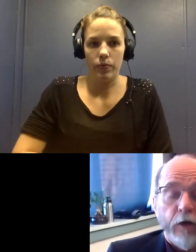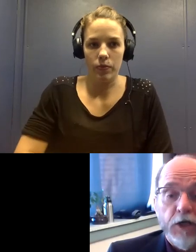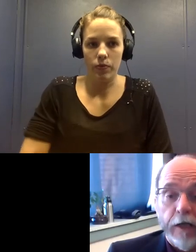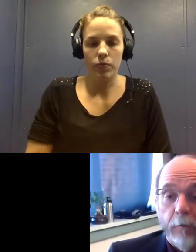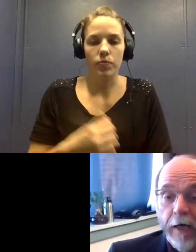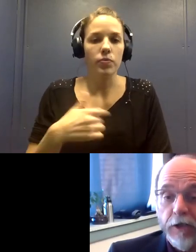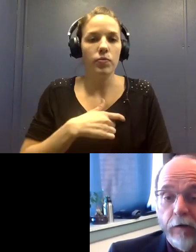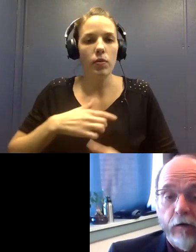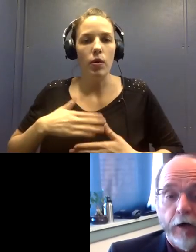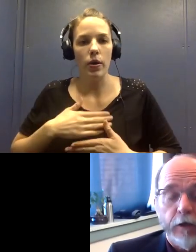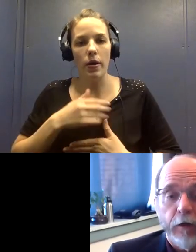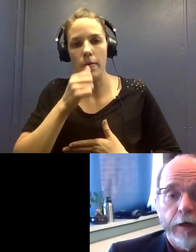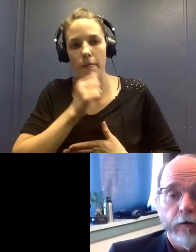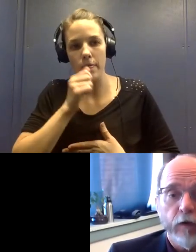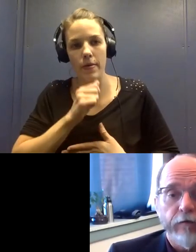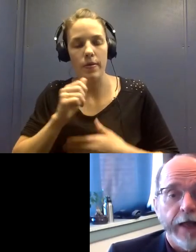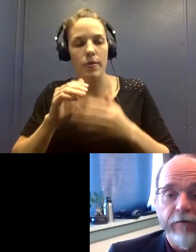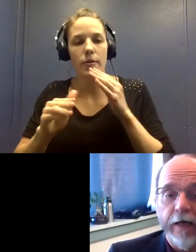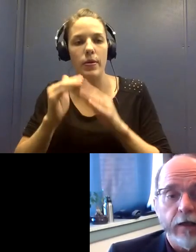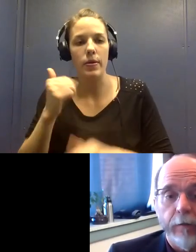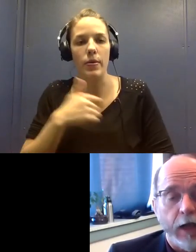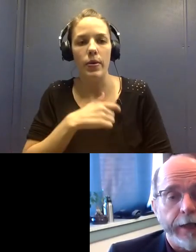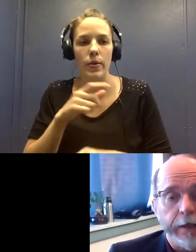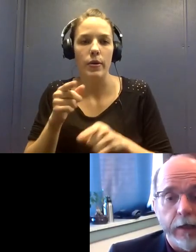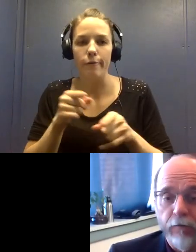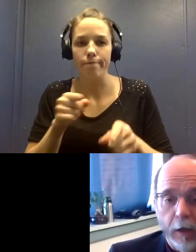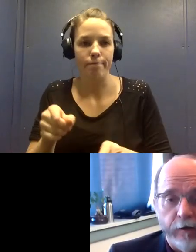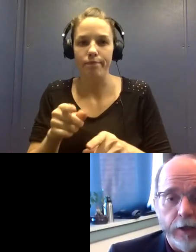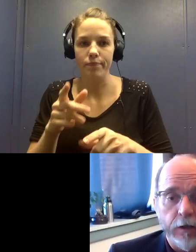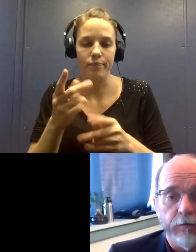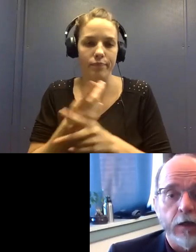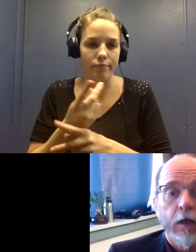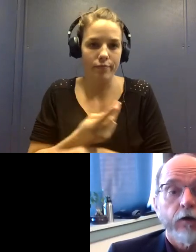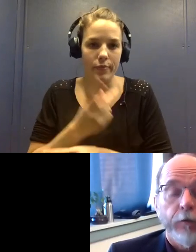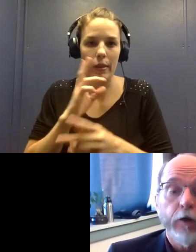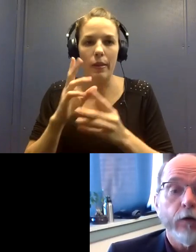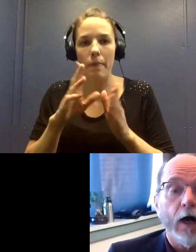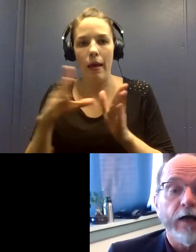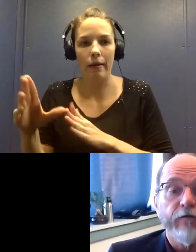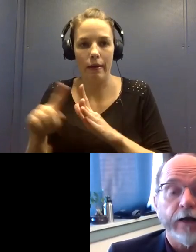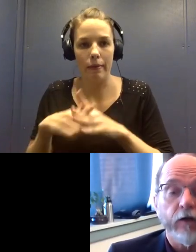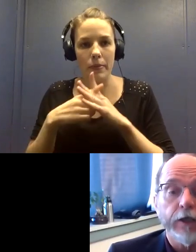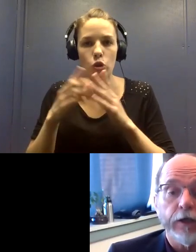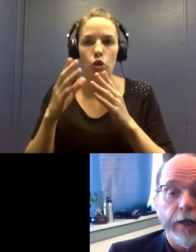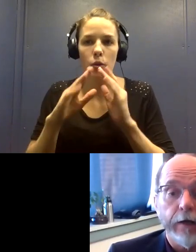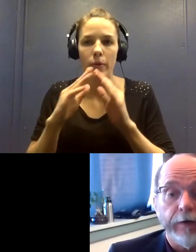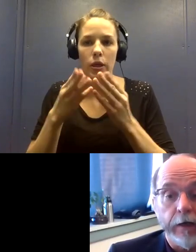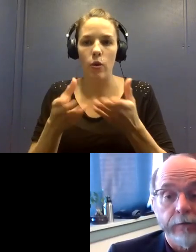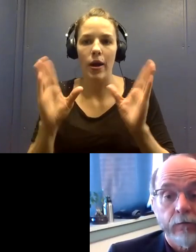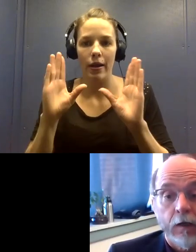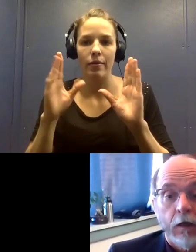We appreciate the patience of our community as we've navigated the planning and implementation of a community-wide